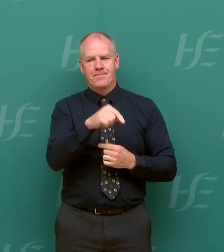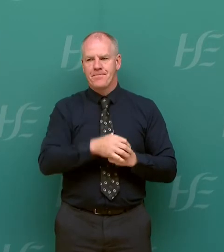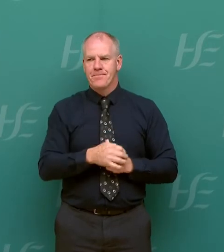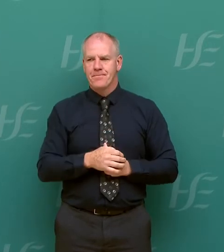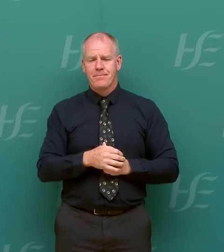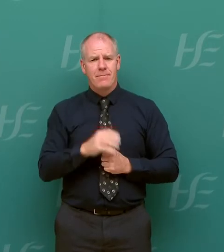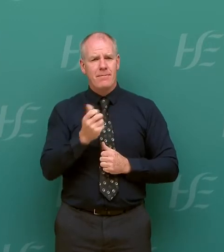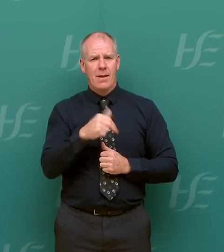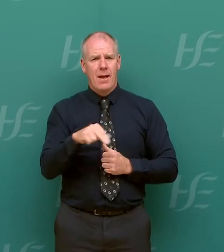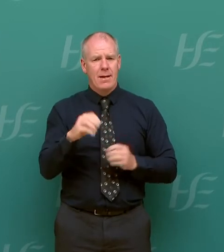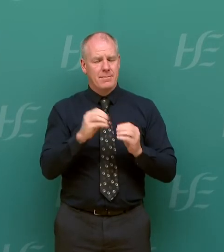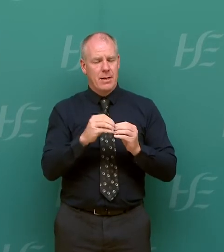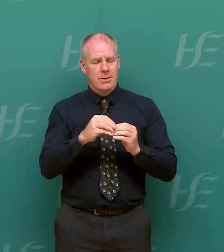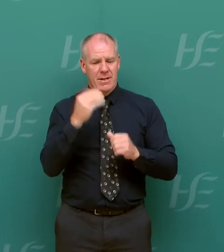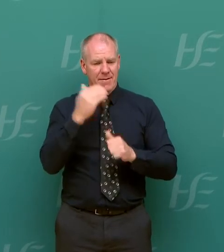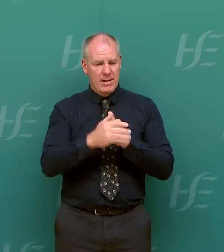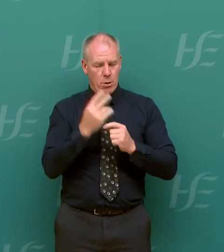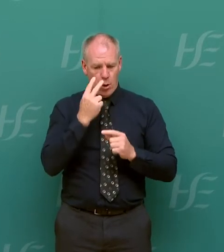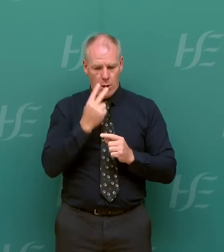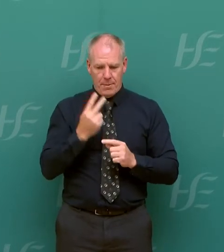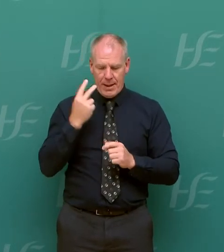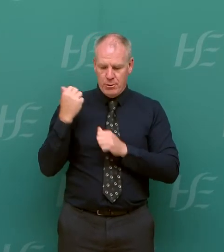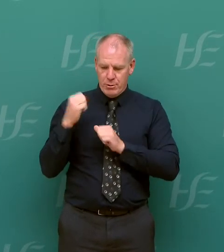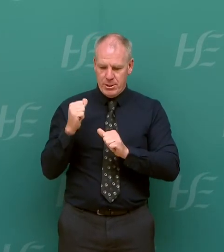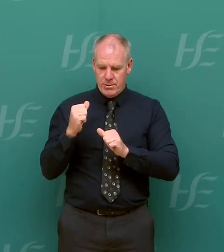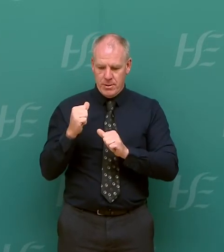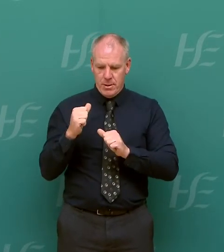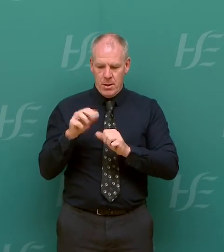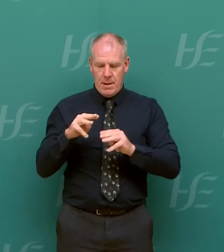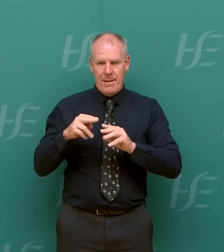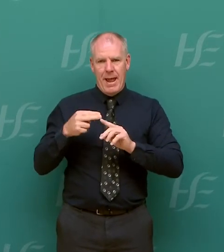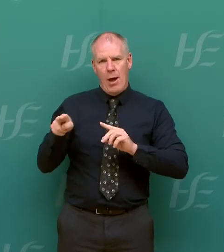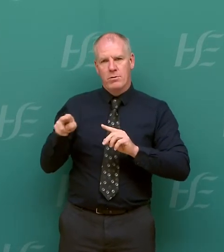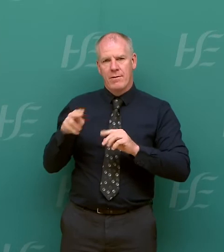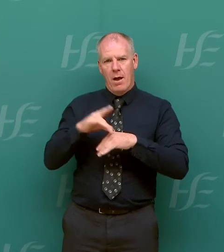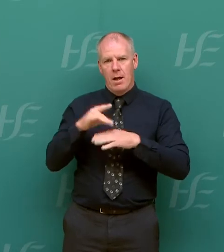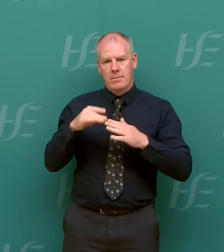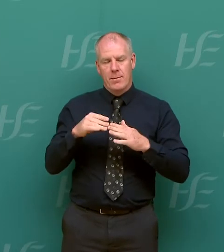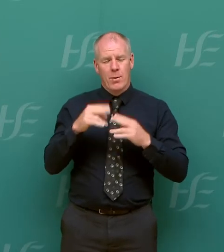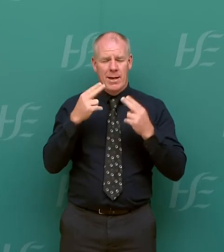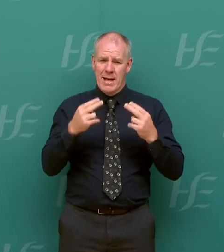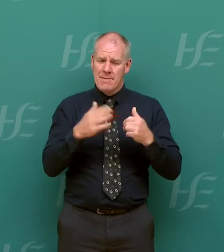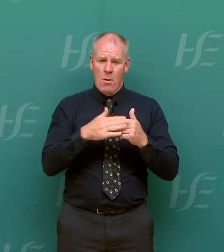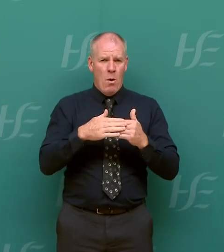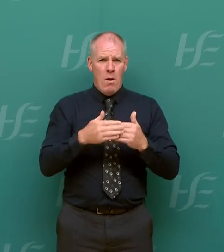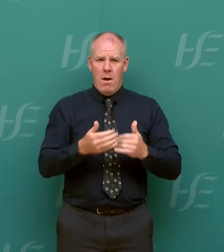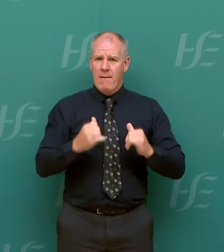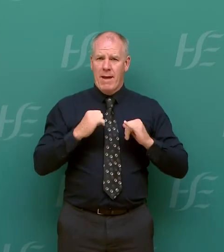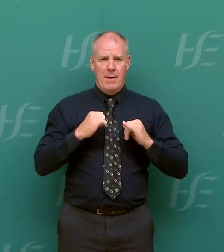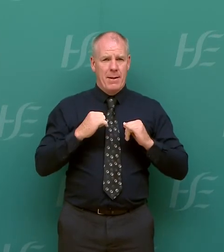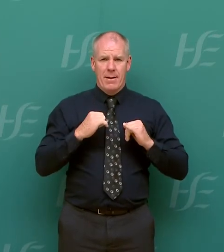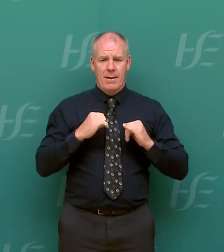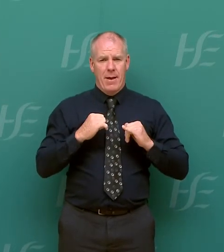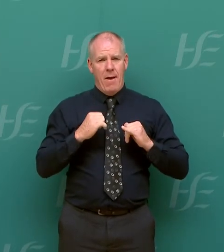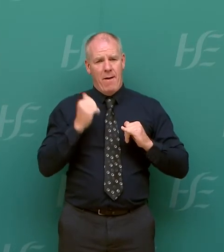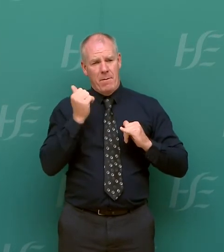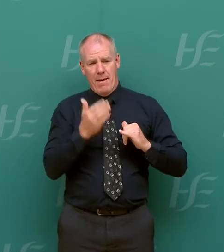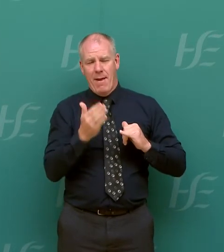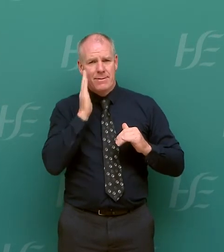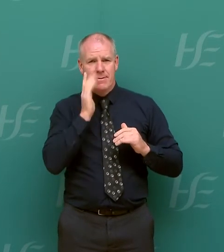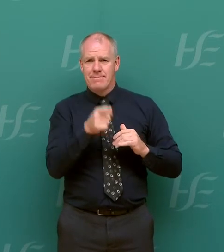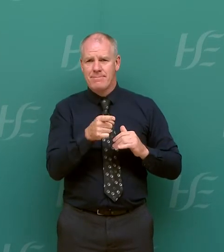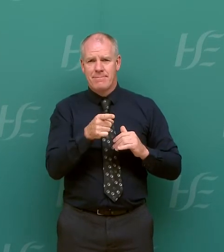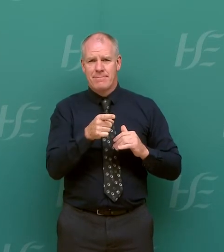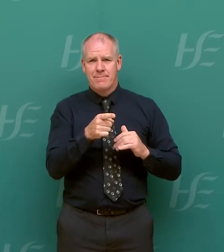as Anne said, we'll look at some of the traditional ways of keeping people out, but we will also need more capacity for the coming period.